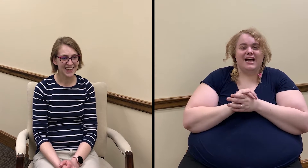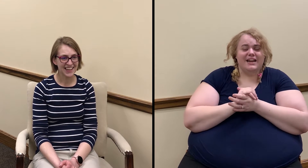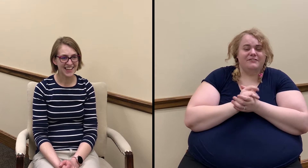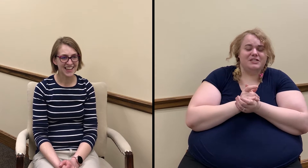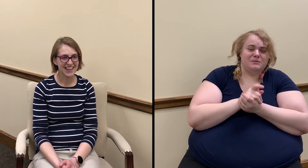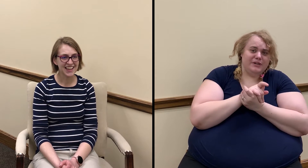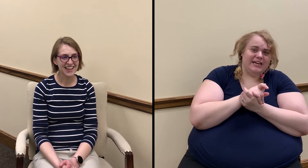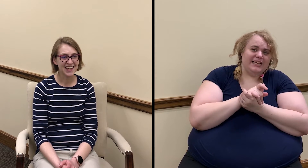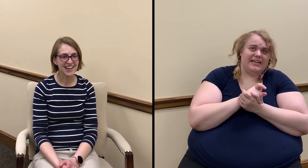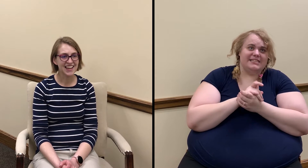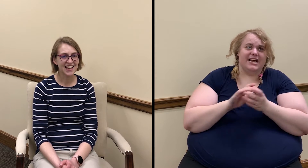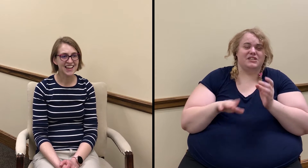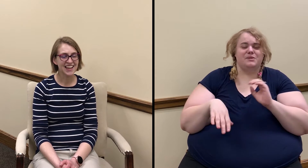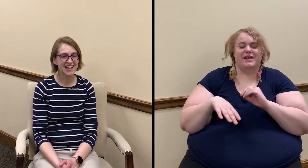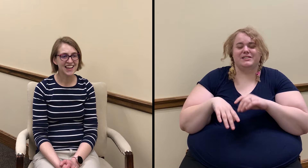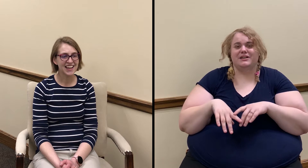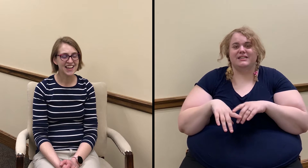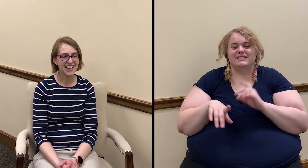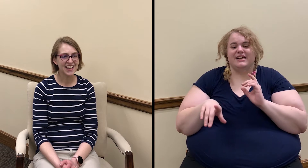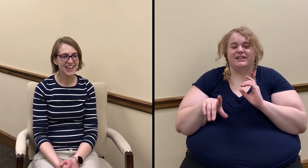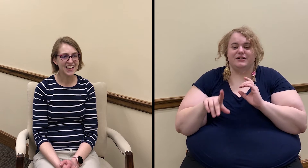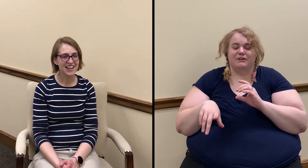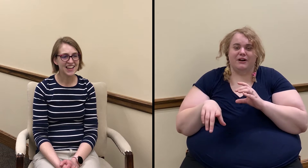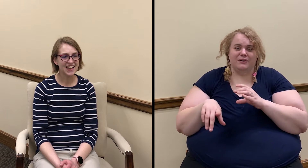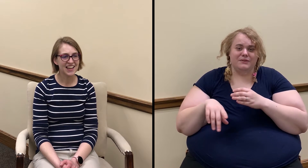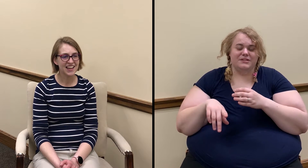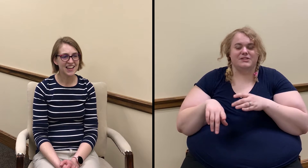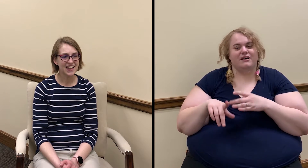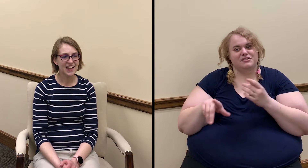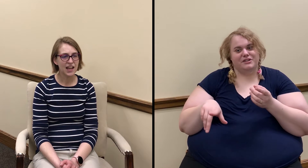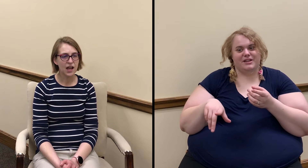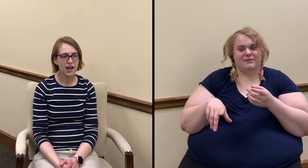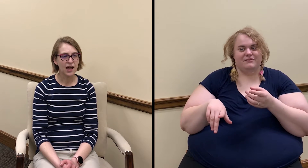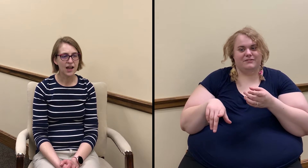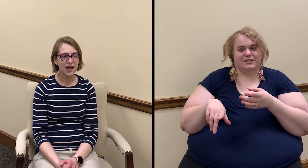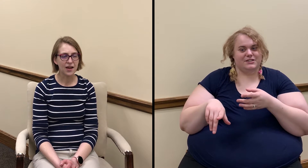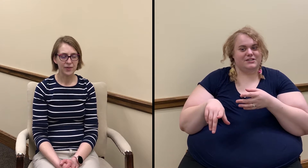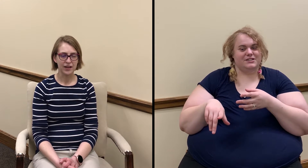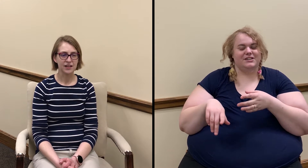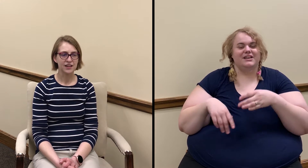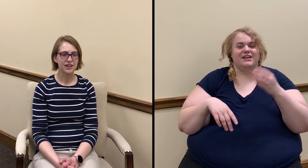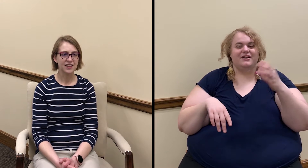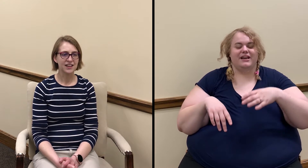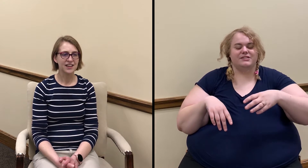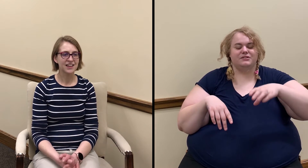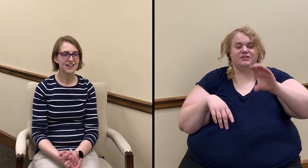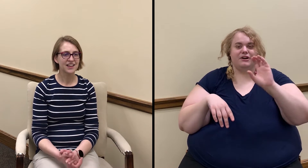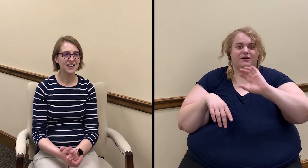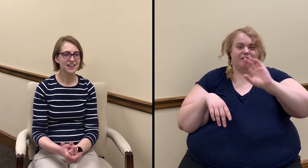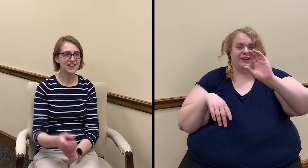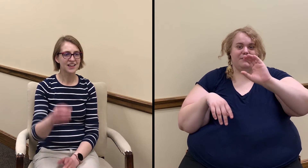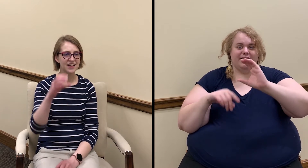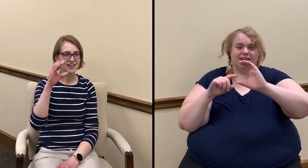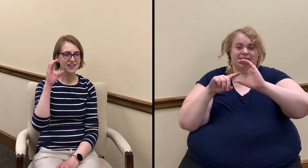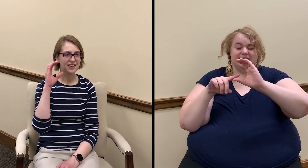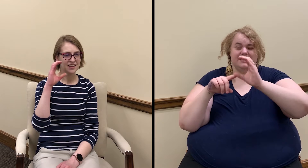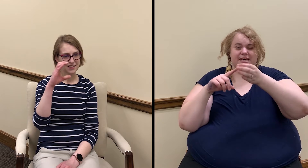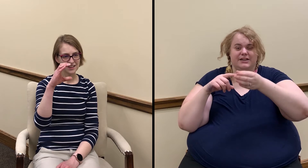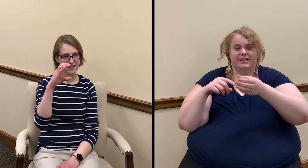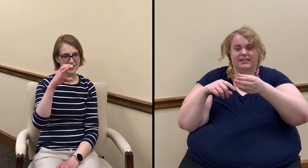sign for spring is actually based on the sign to grow. So I'll show you that one first. Okay. Okay, so to grow, you're going to make like a C and you're going to